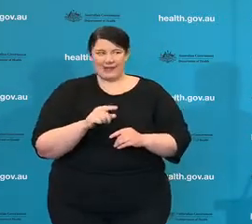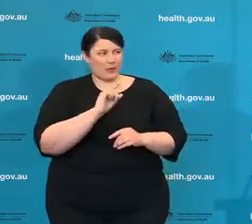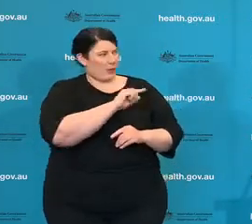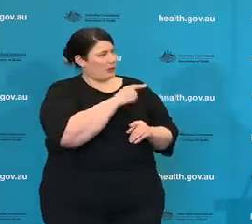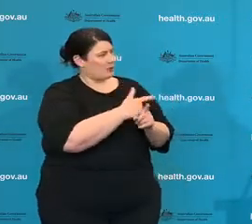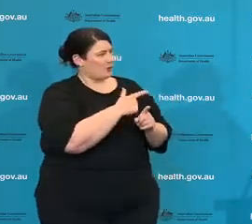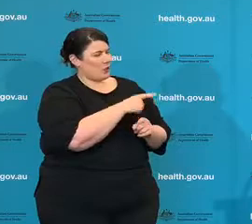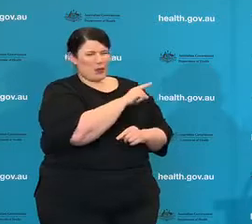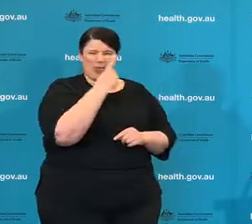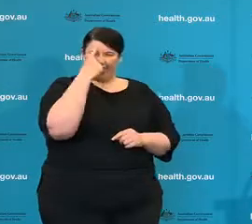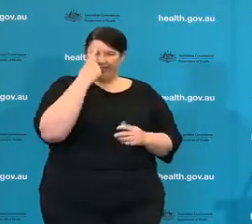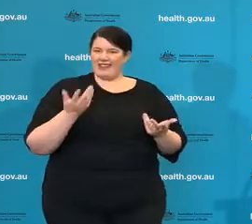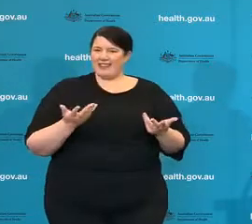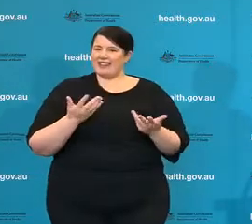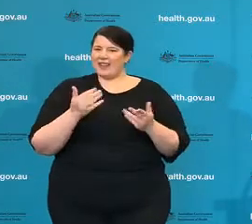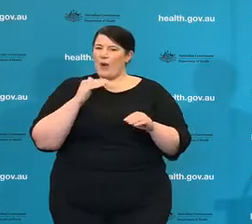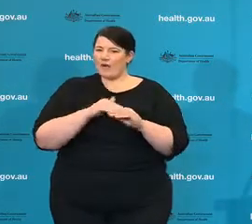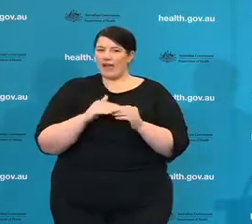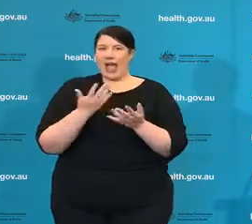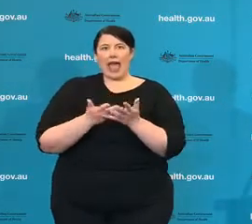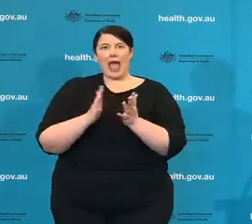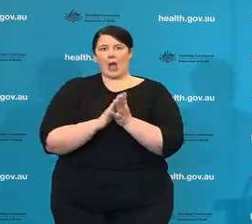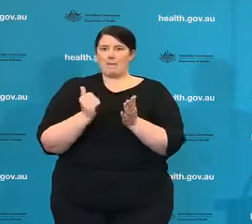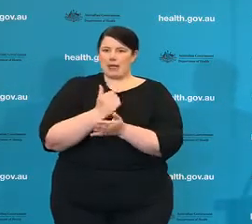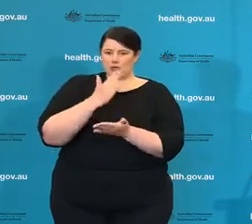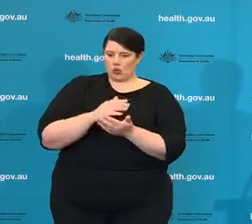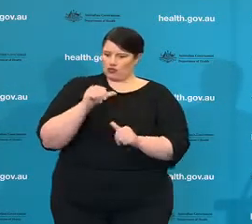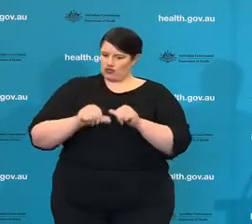and do you have any other advice for helping to maintain